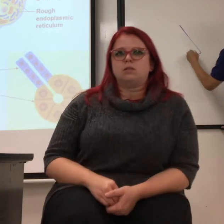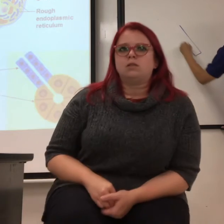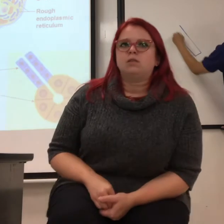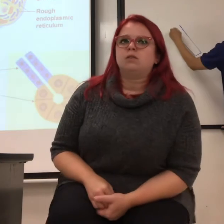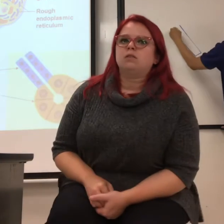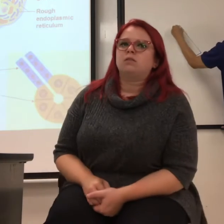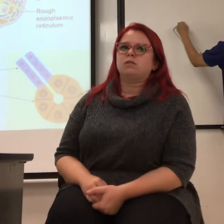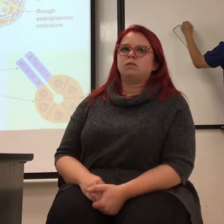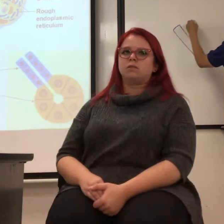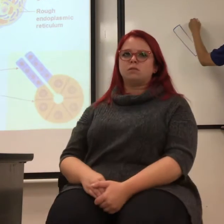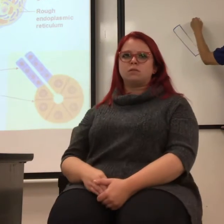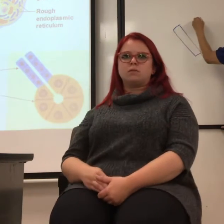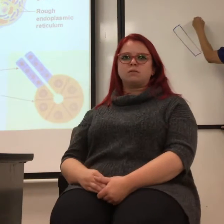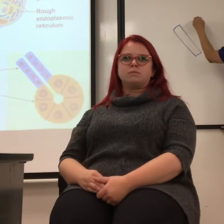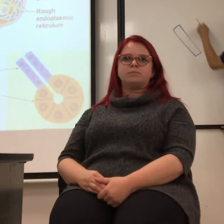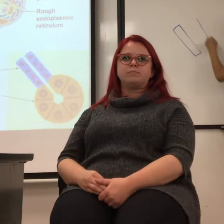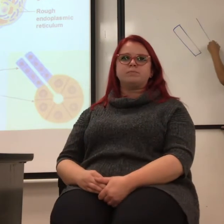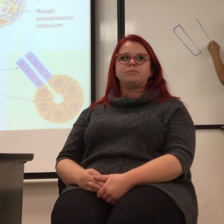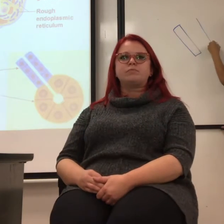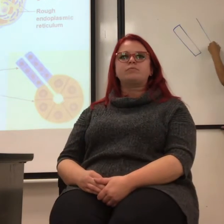Some duct cells.